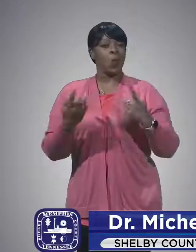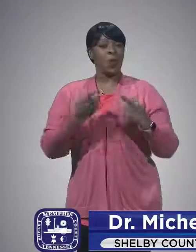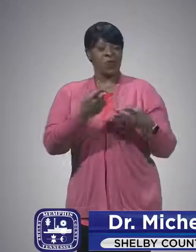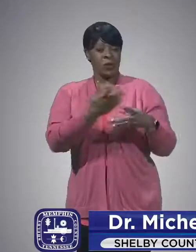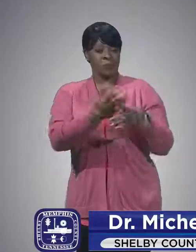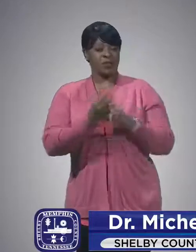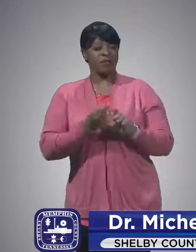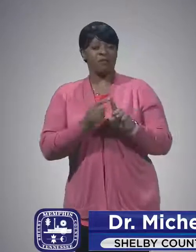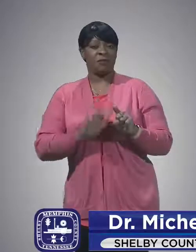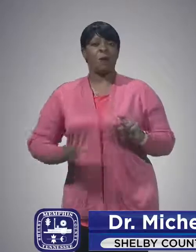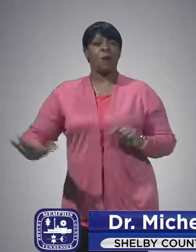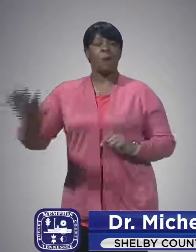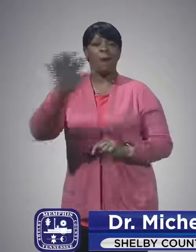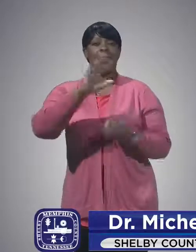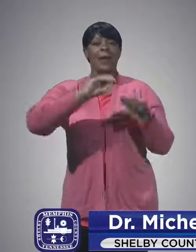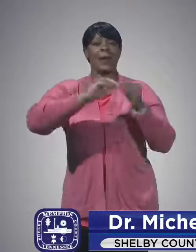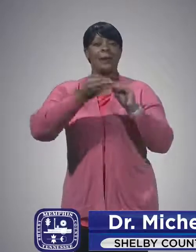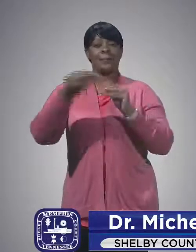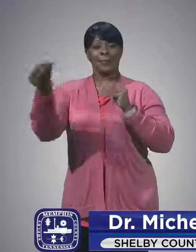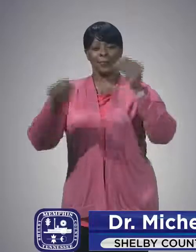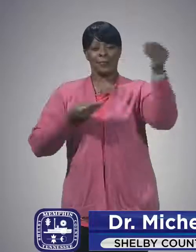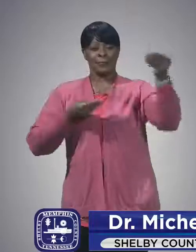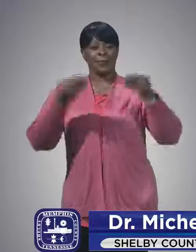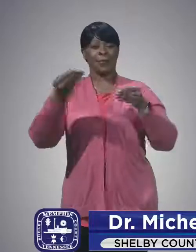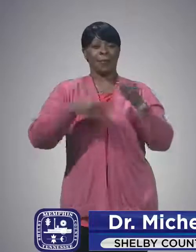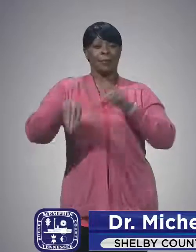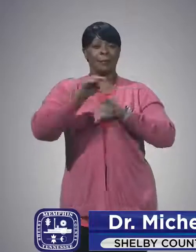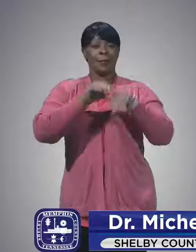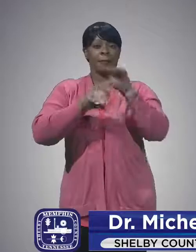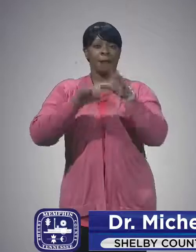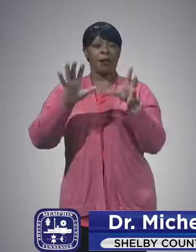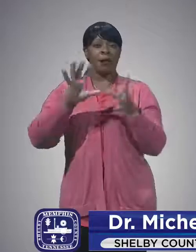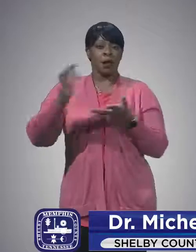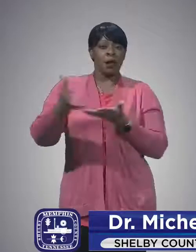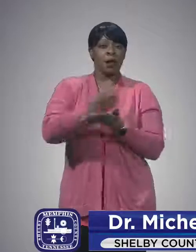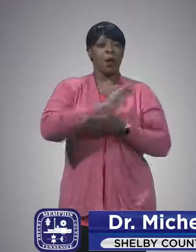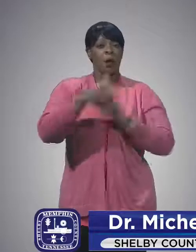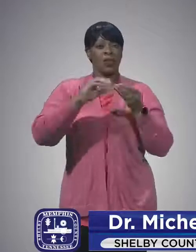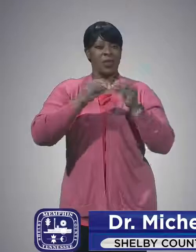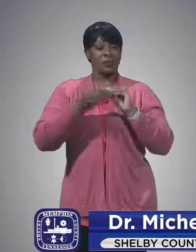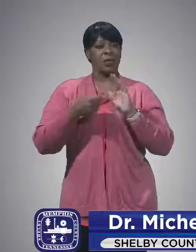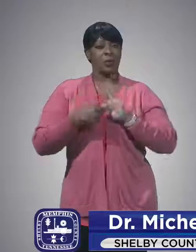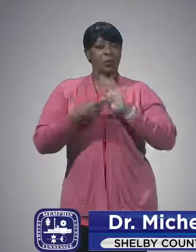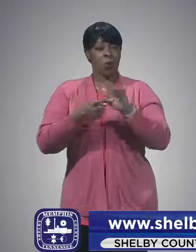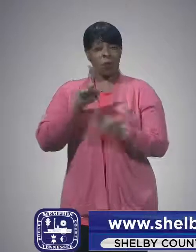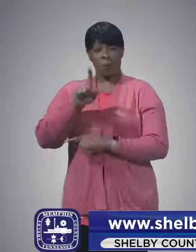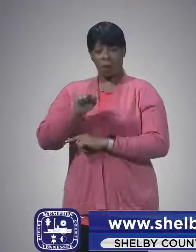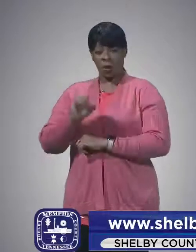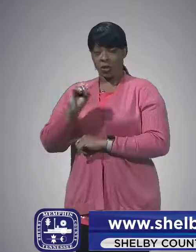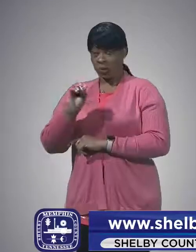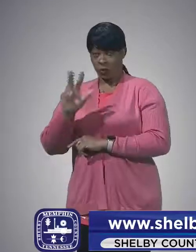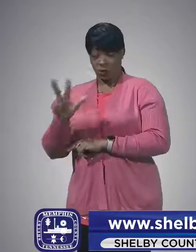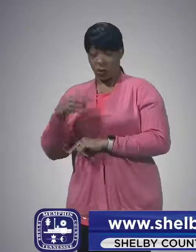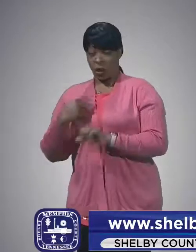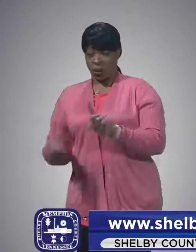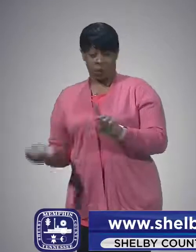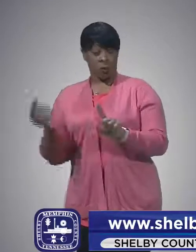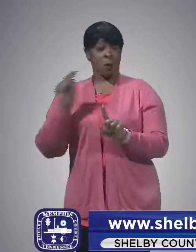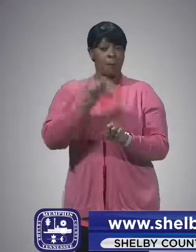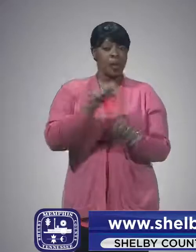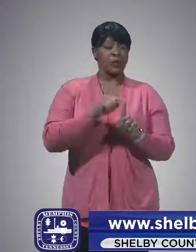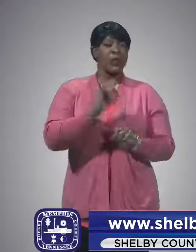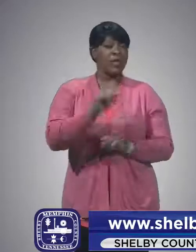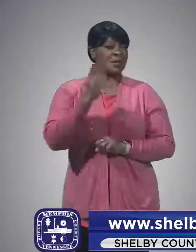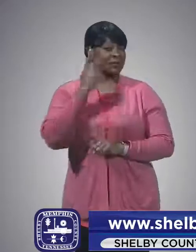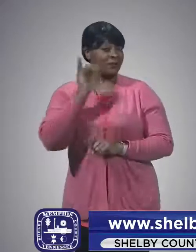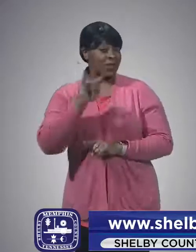getting from all of the data sources that they use to compile the data. If it's showing 1.03, I can go back to them and